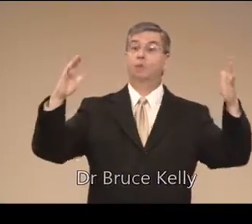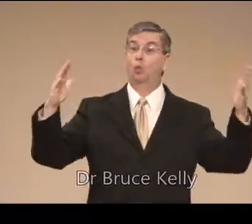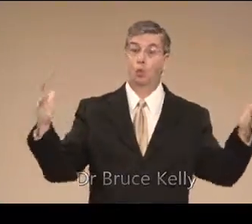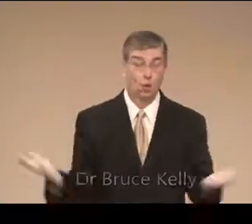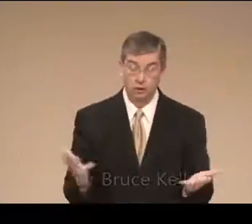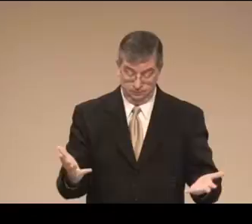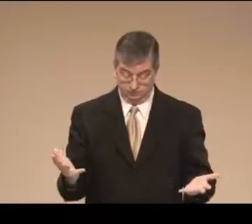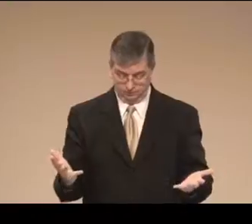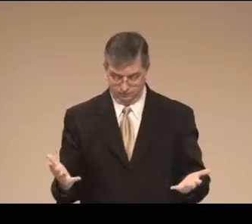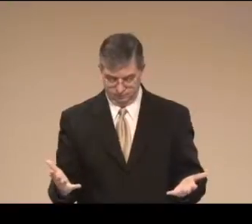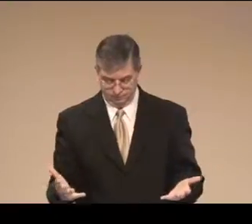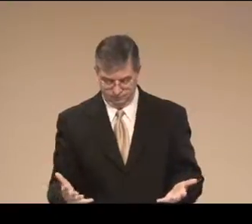The theme this morning